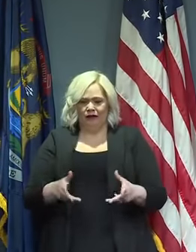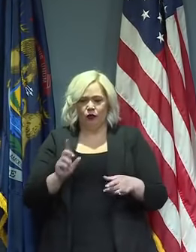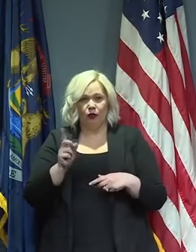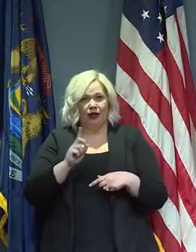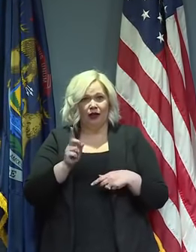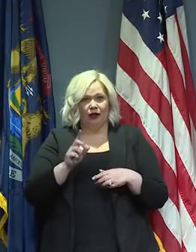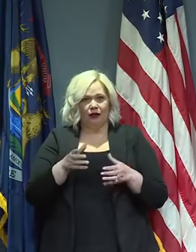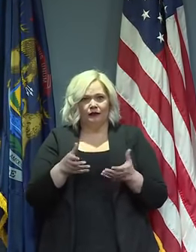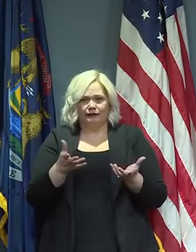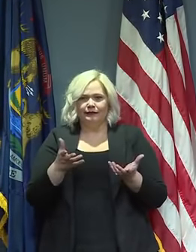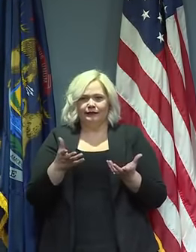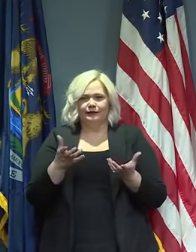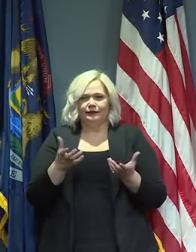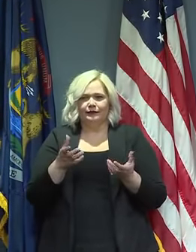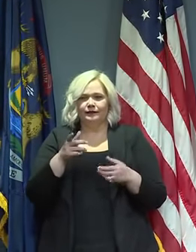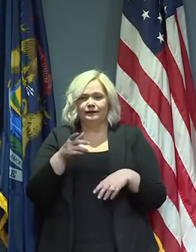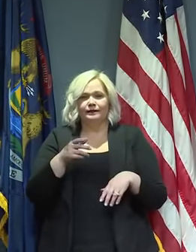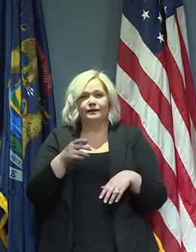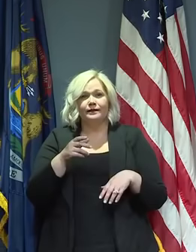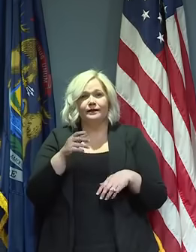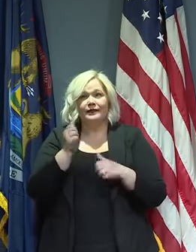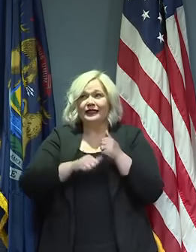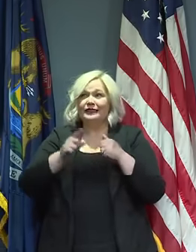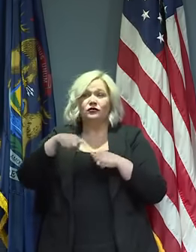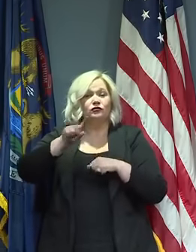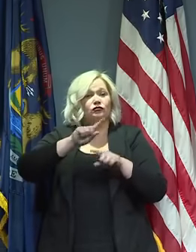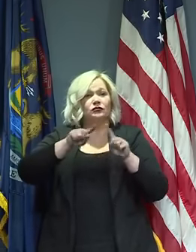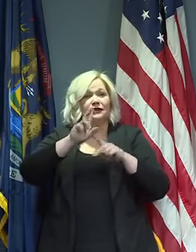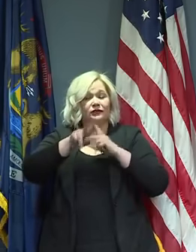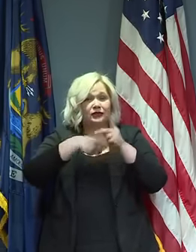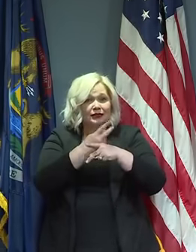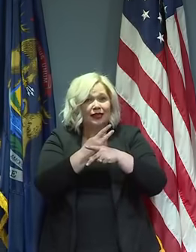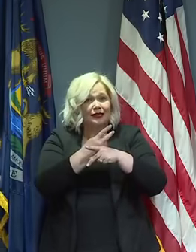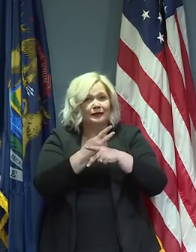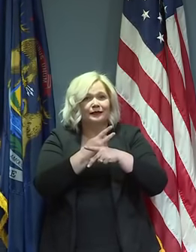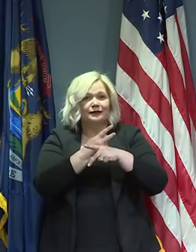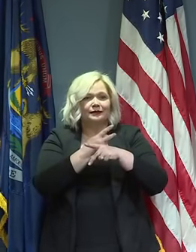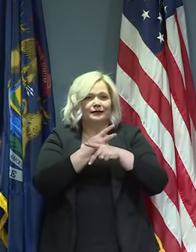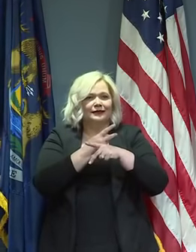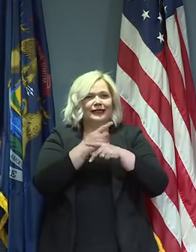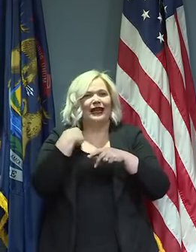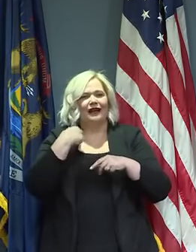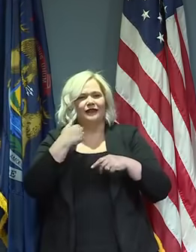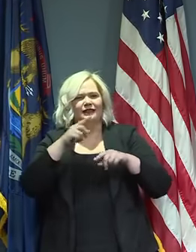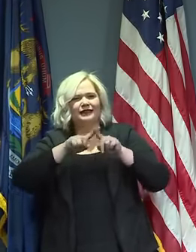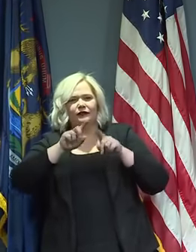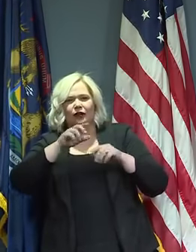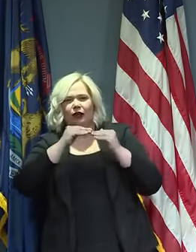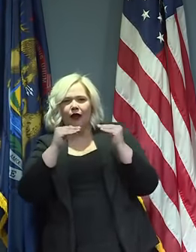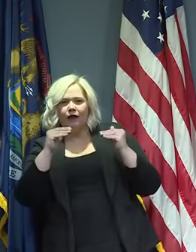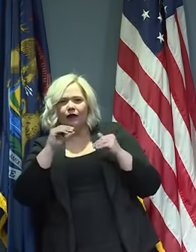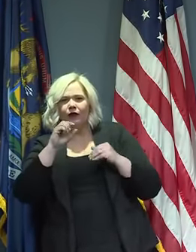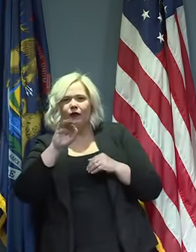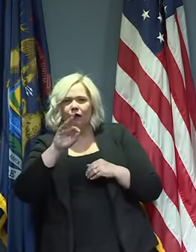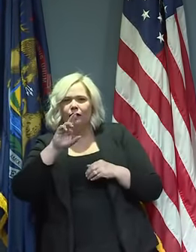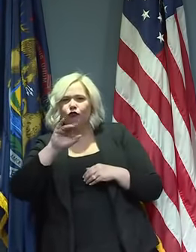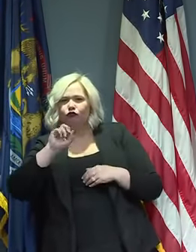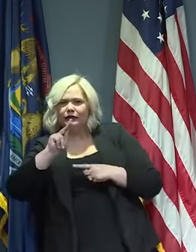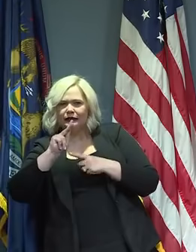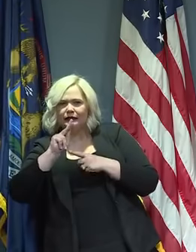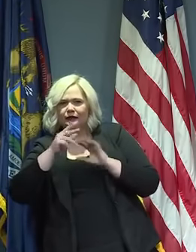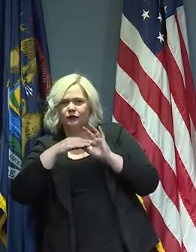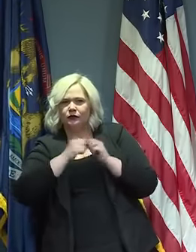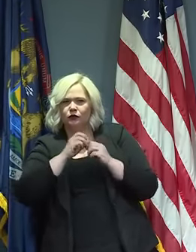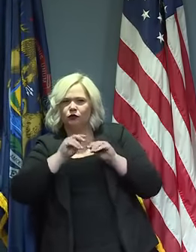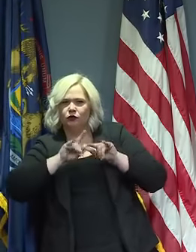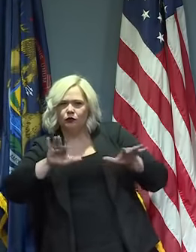been categorized. Each of these work types varies in their degree of risk related to COVID-19 disease. And